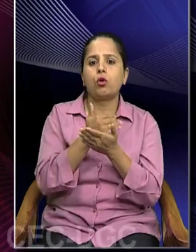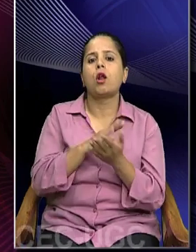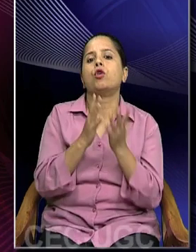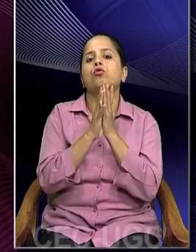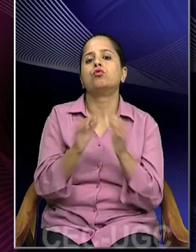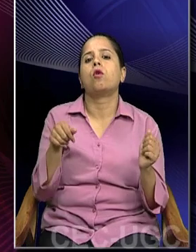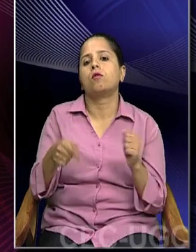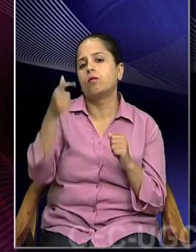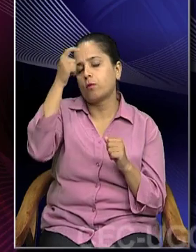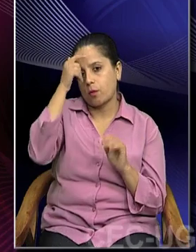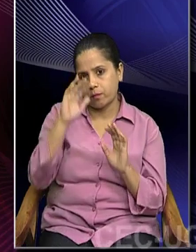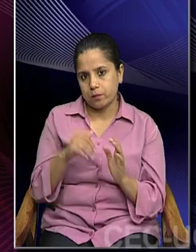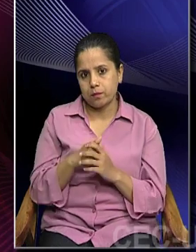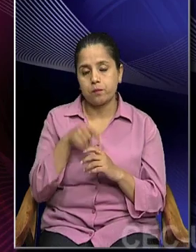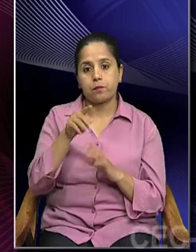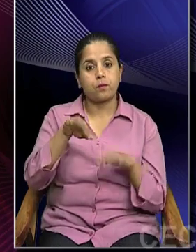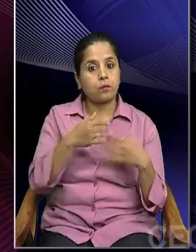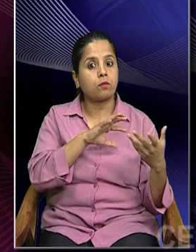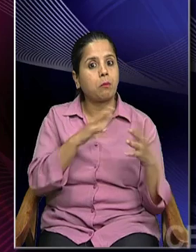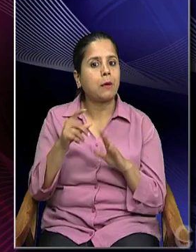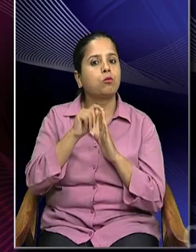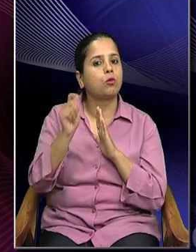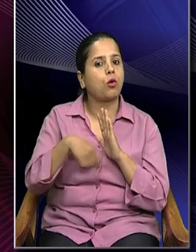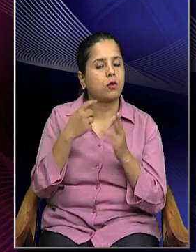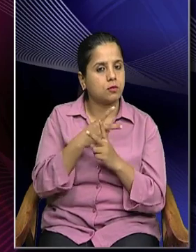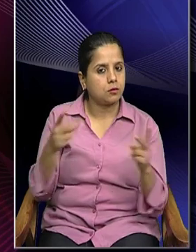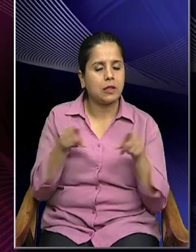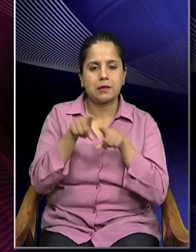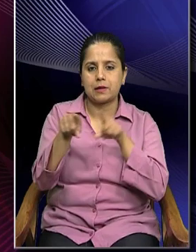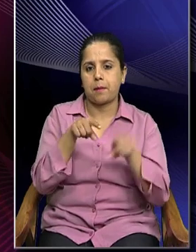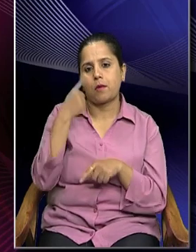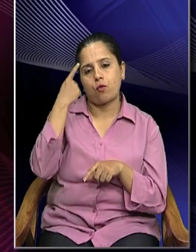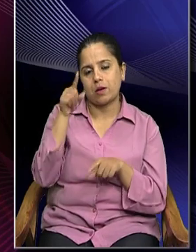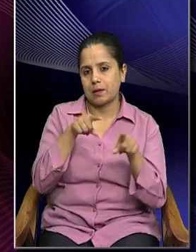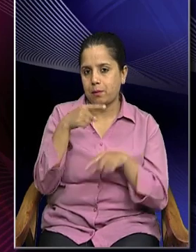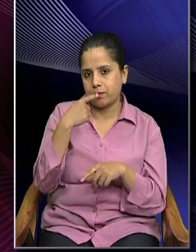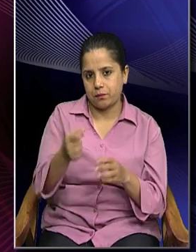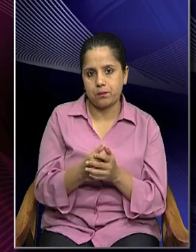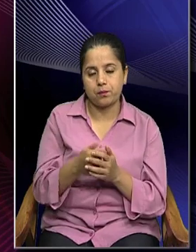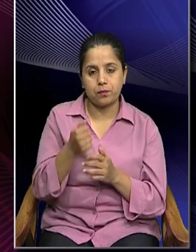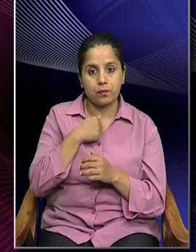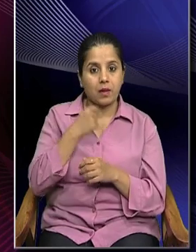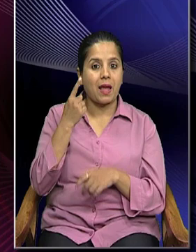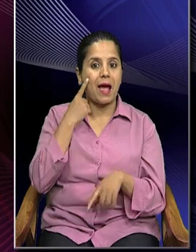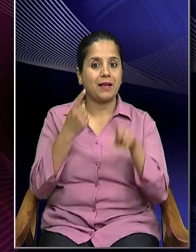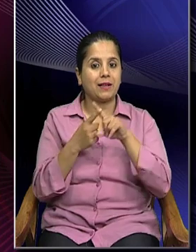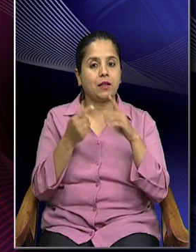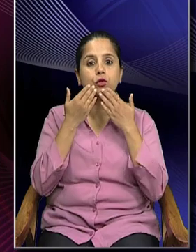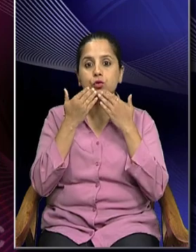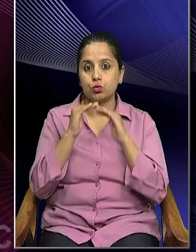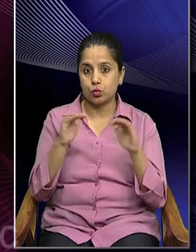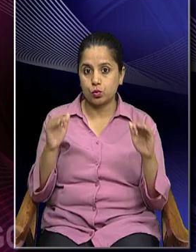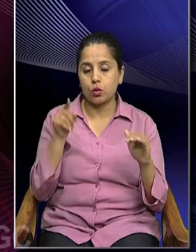the problems or create the projects. Like for example, in IT students,